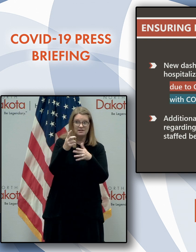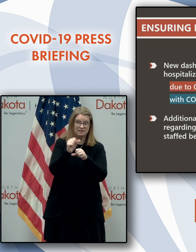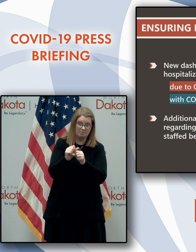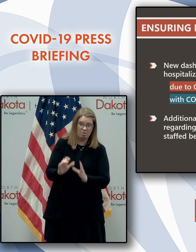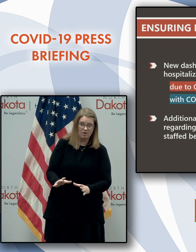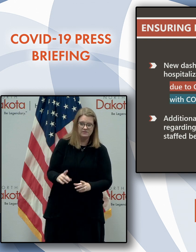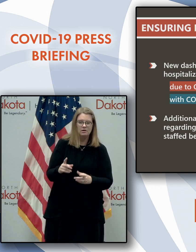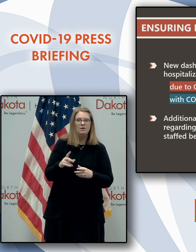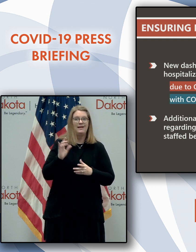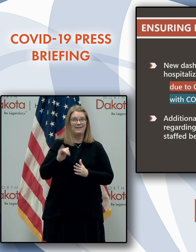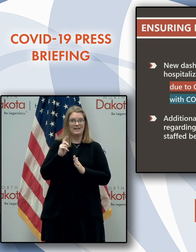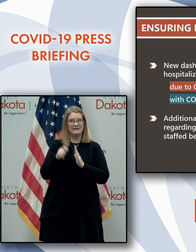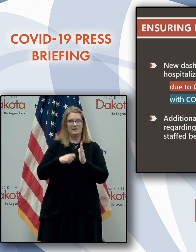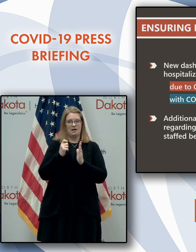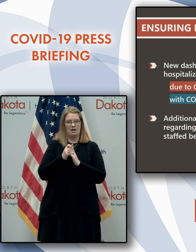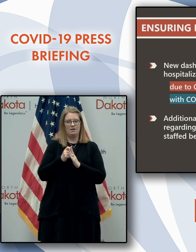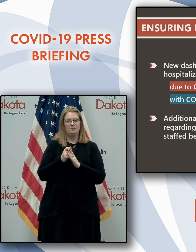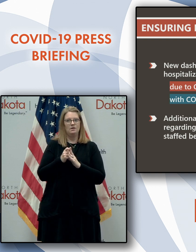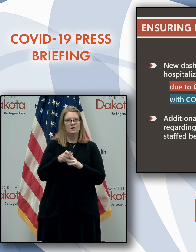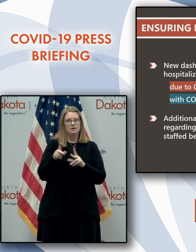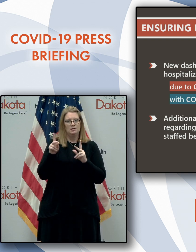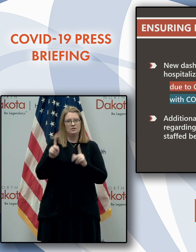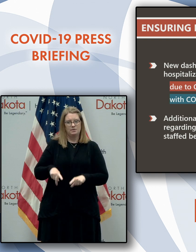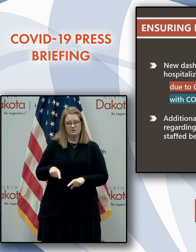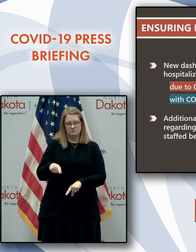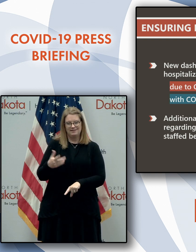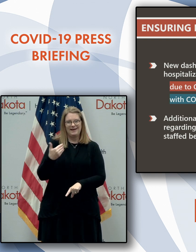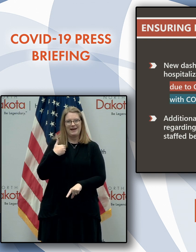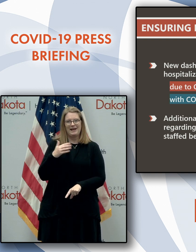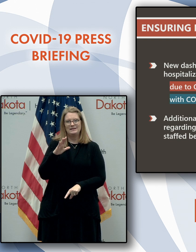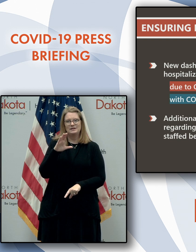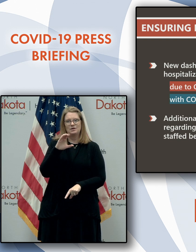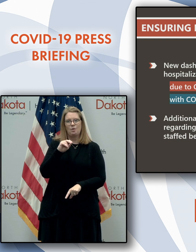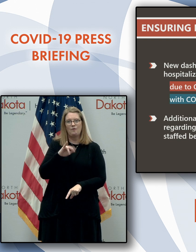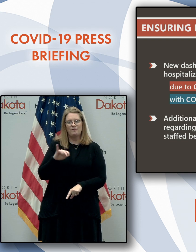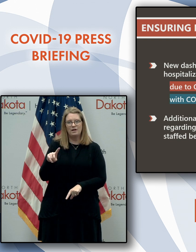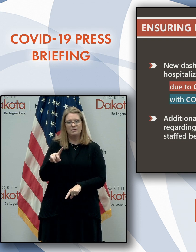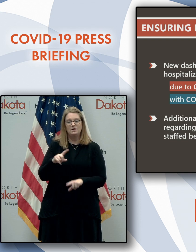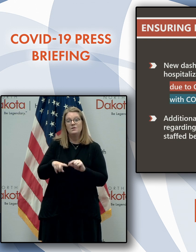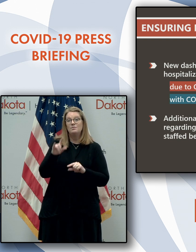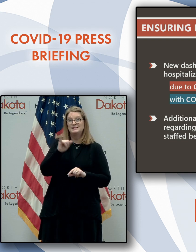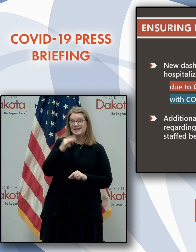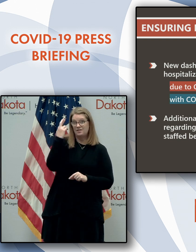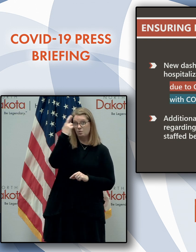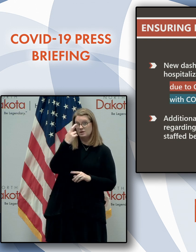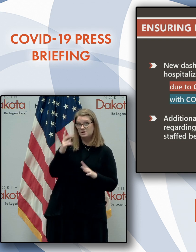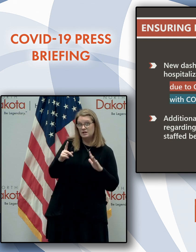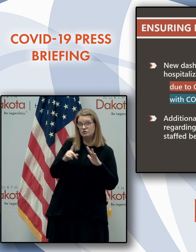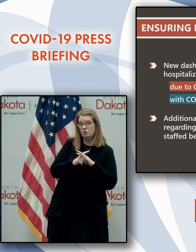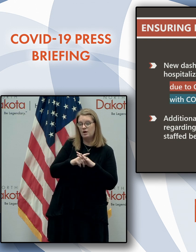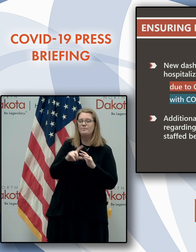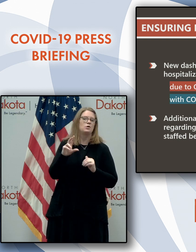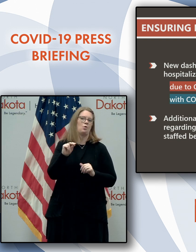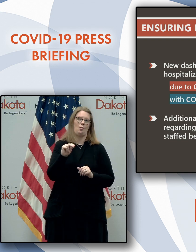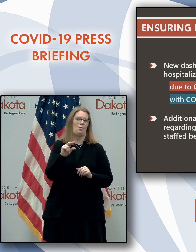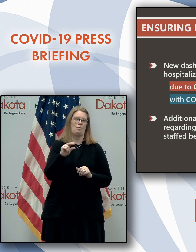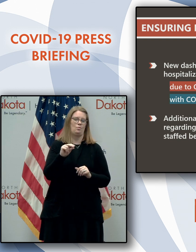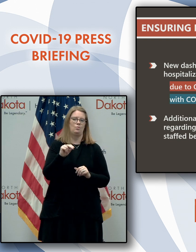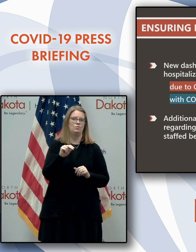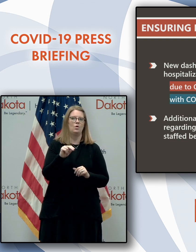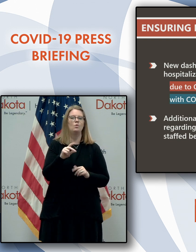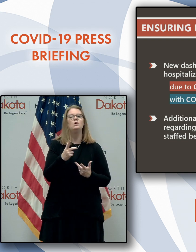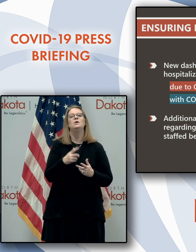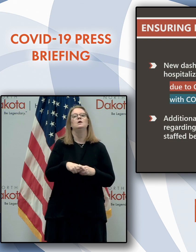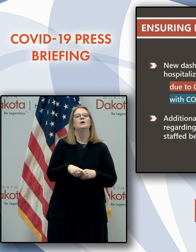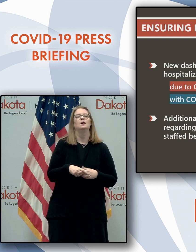out that that person at that time has COVID. But that's not the reason they were coming in to the hospital. If